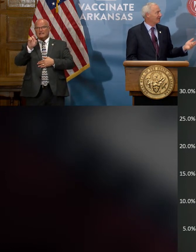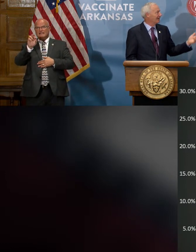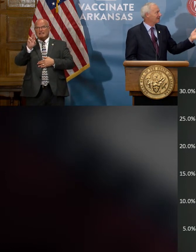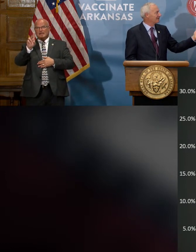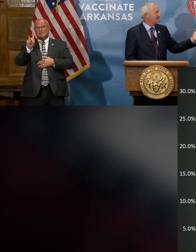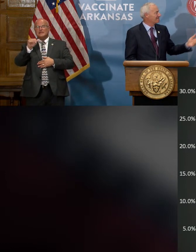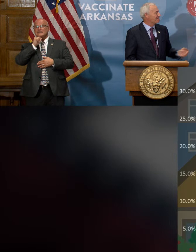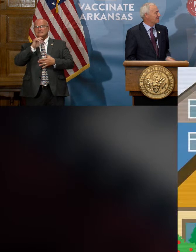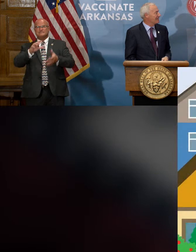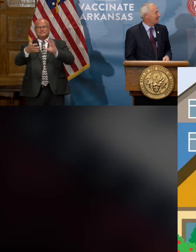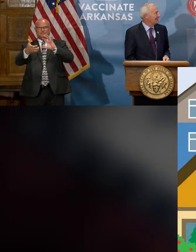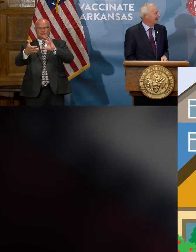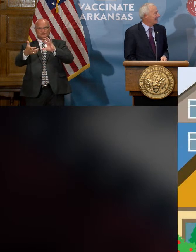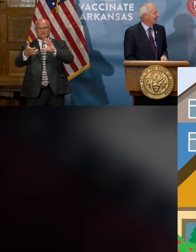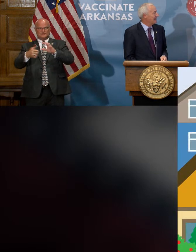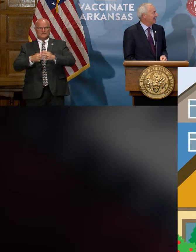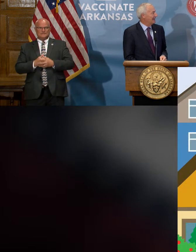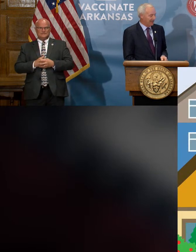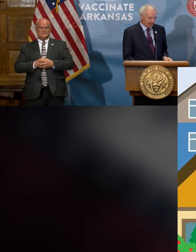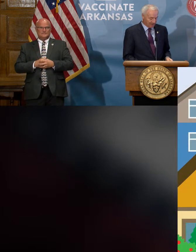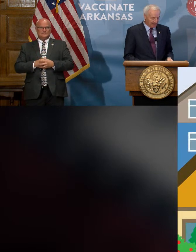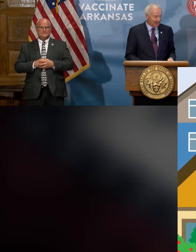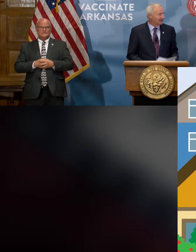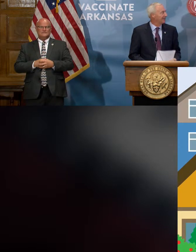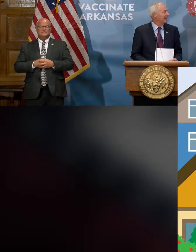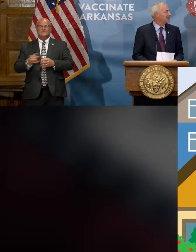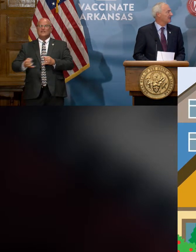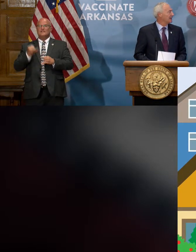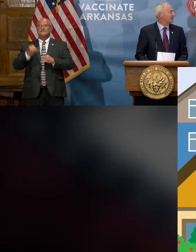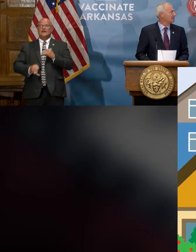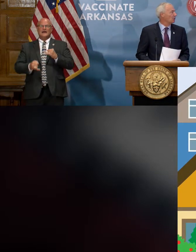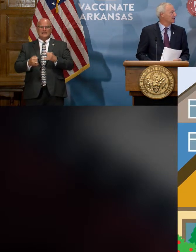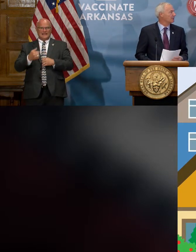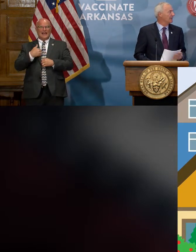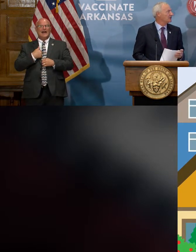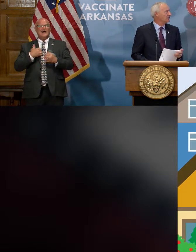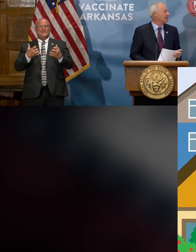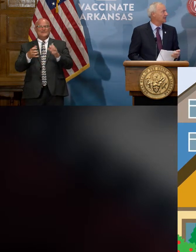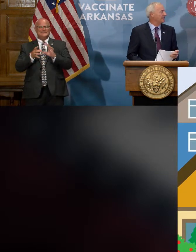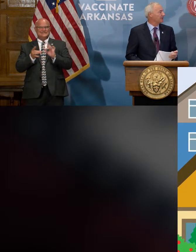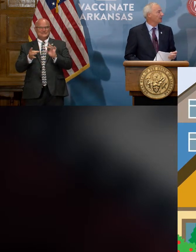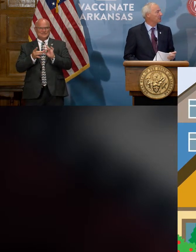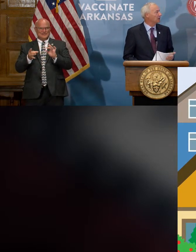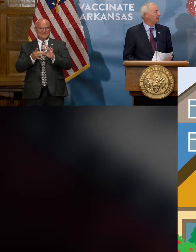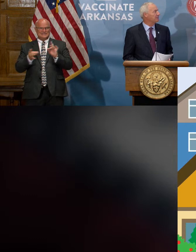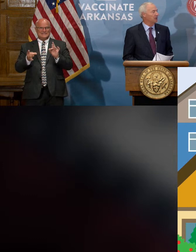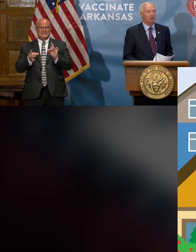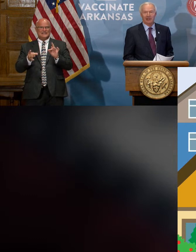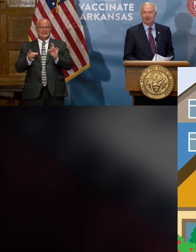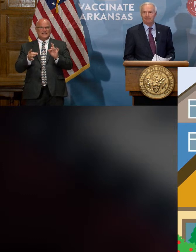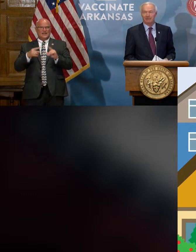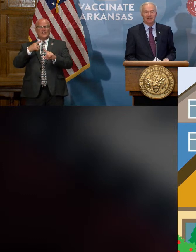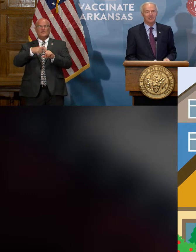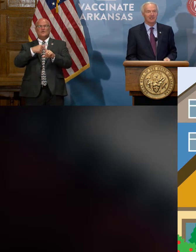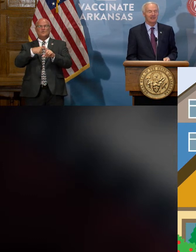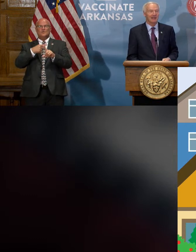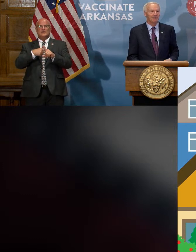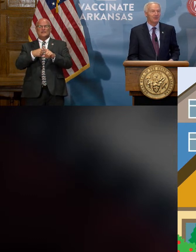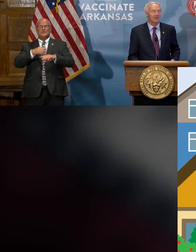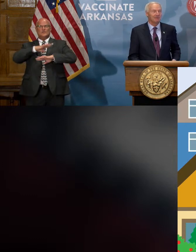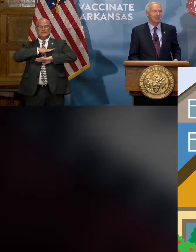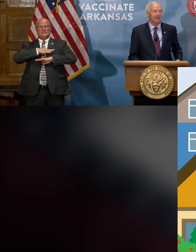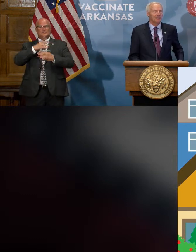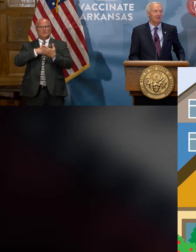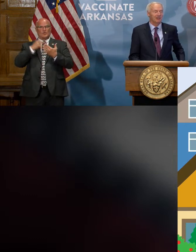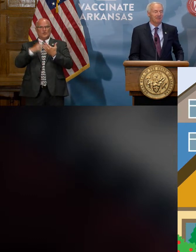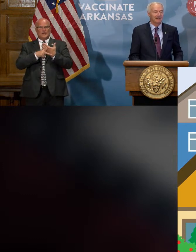our progress. And then finally, I did want to mention the rent relief program, because I